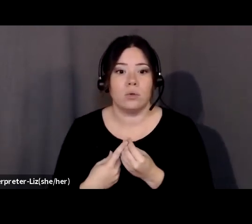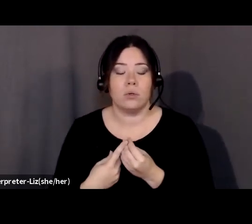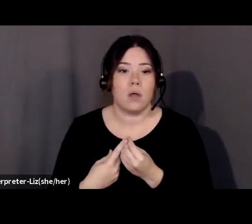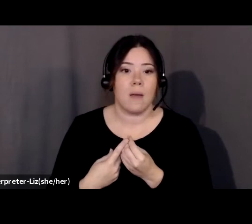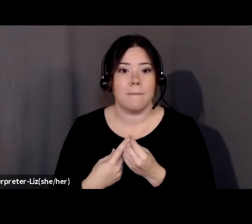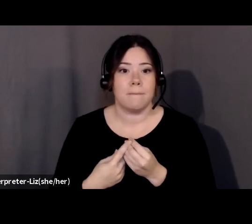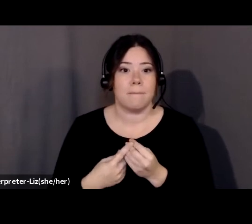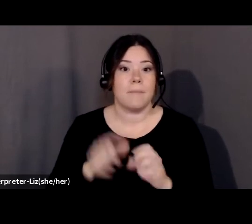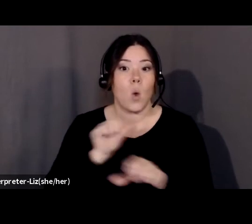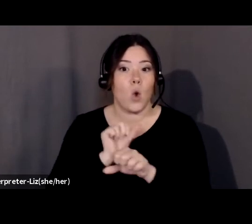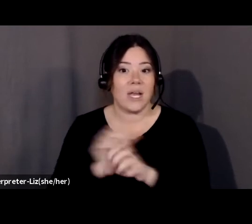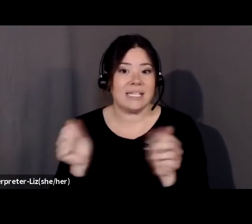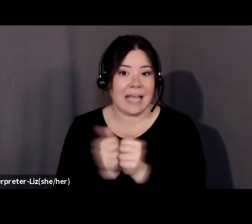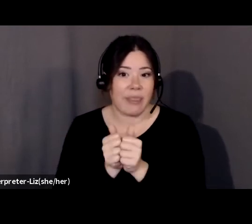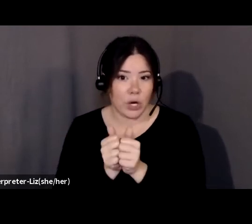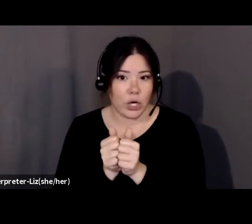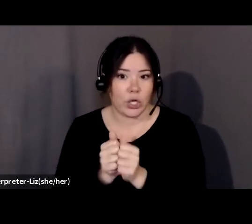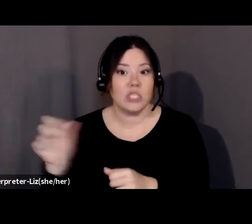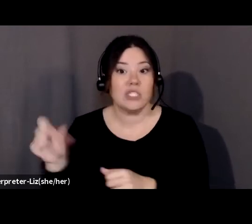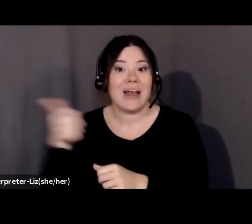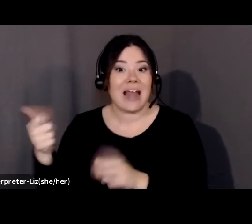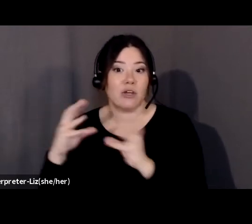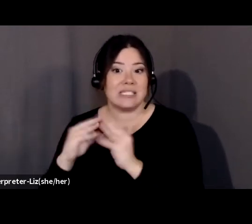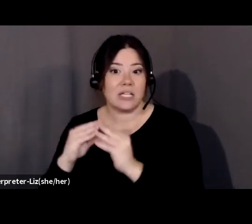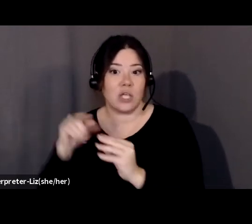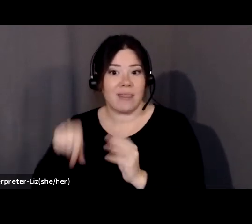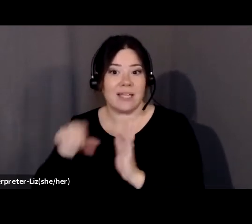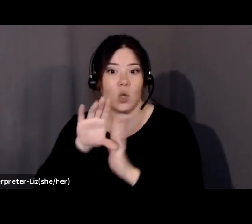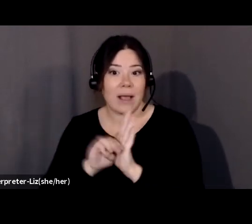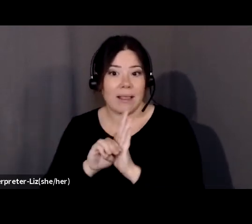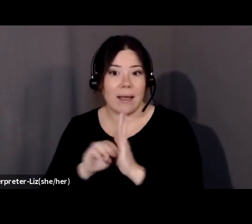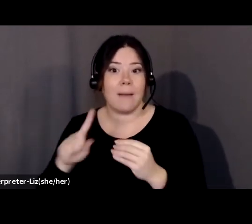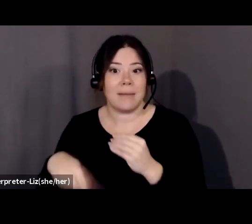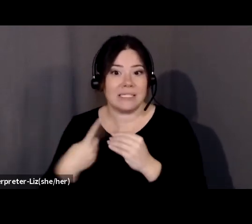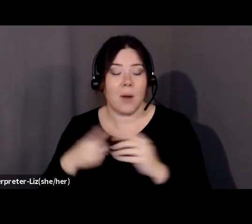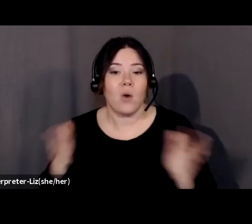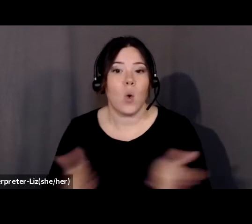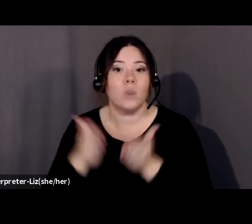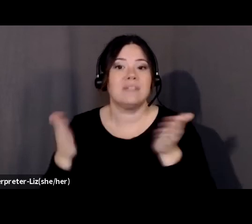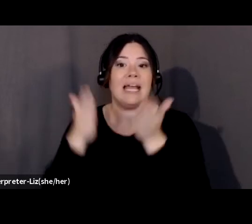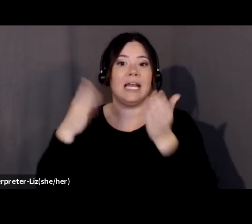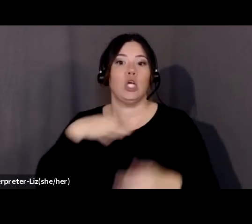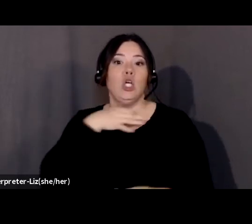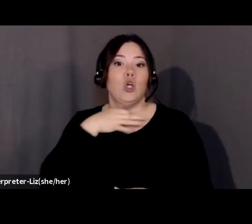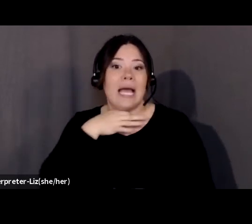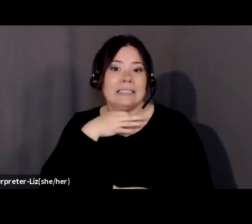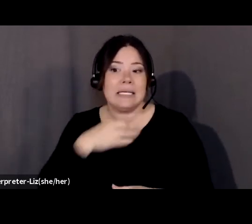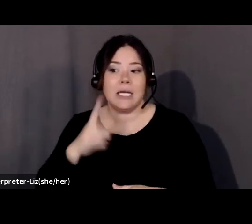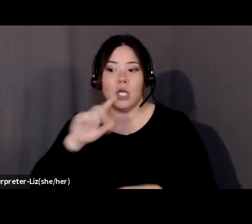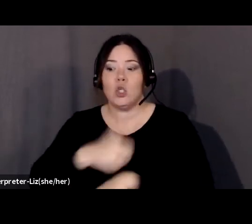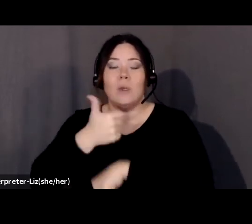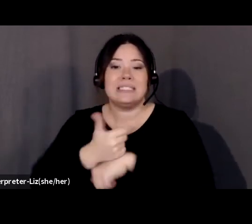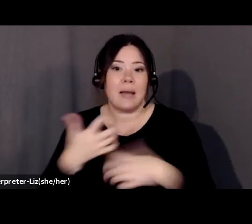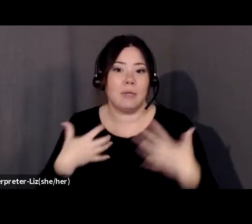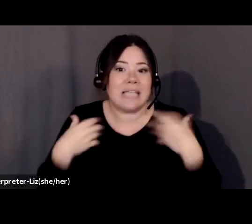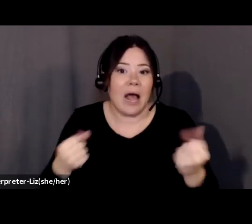working together. So another session in the curriculum is about cultivating curiosity to establish healthy group